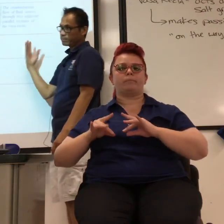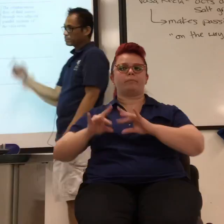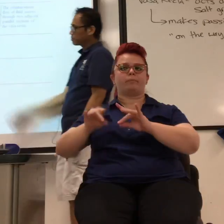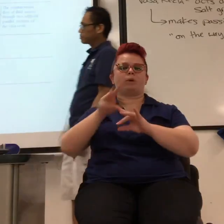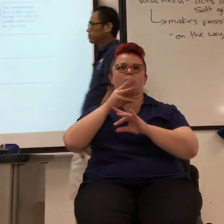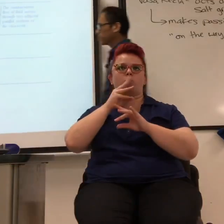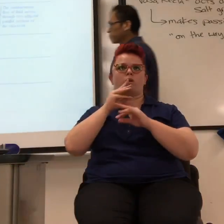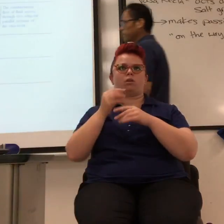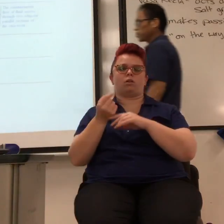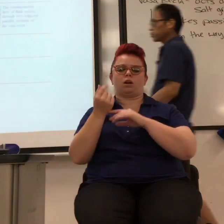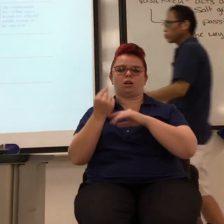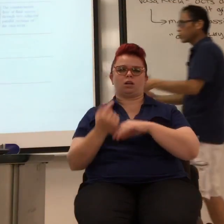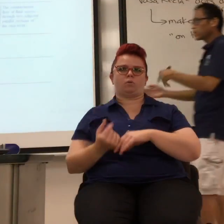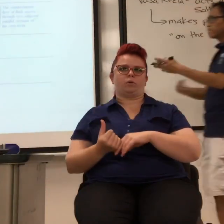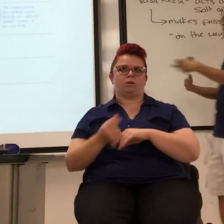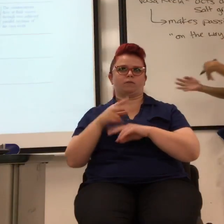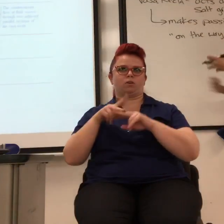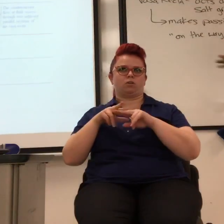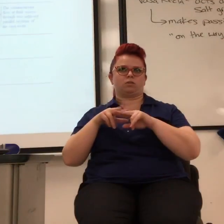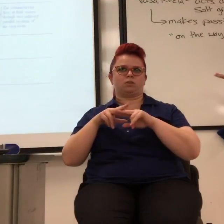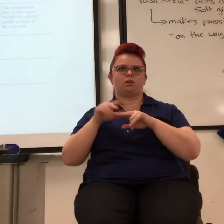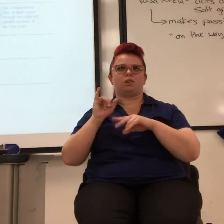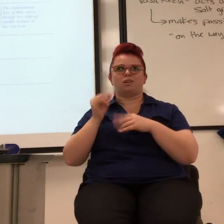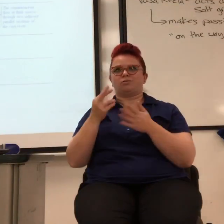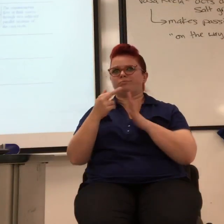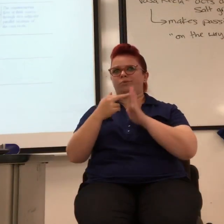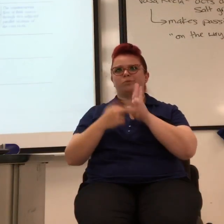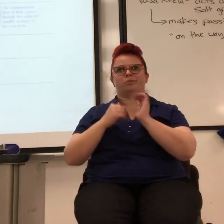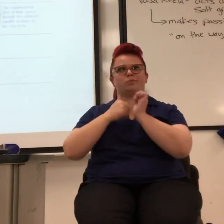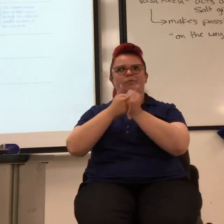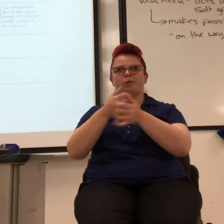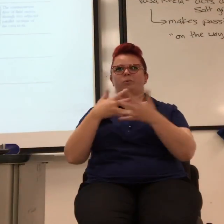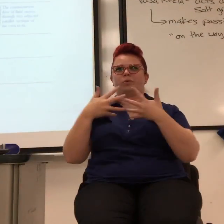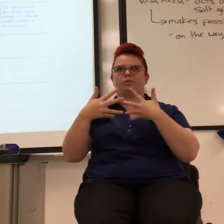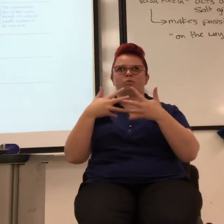salt. Just rules of diffusion and osmosis.